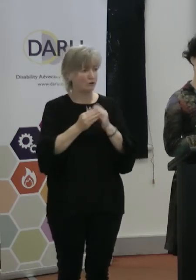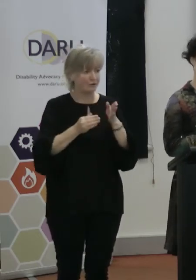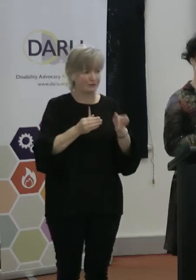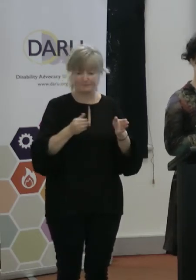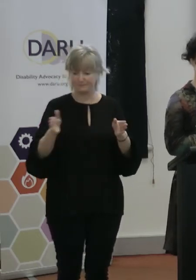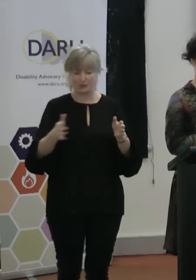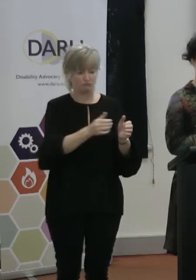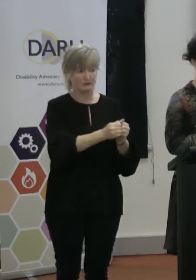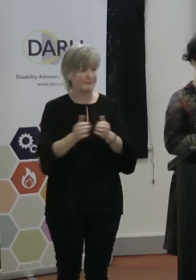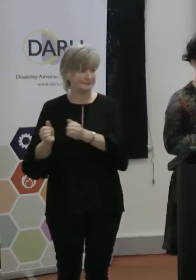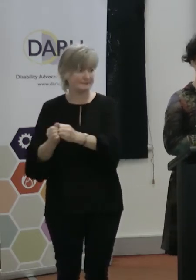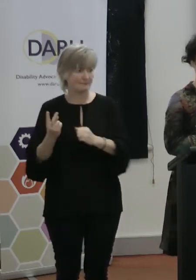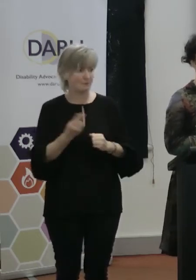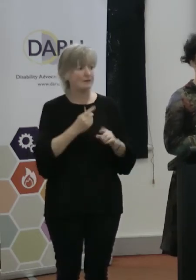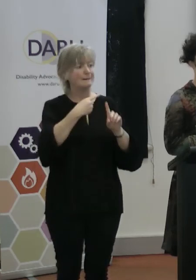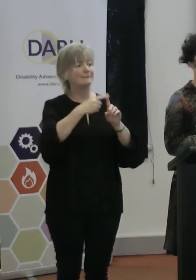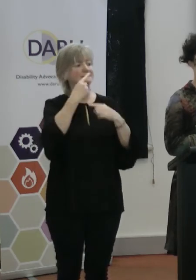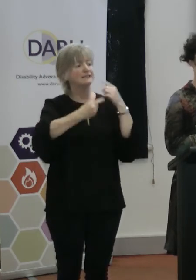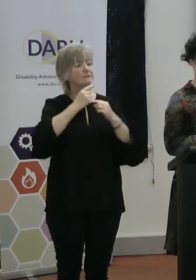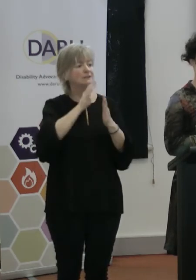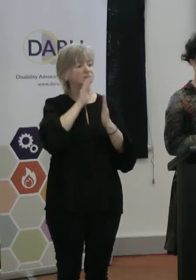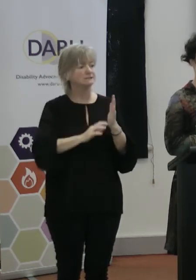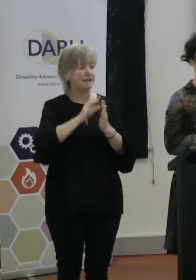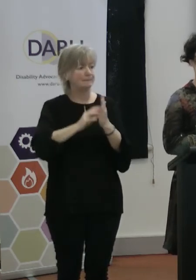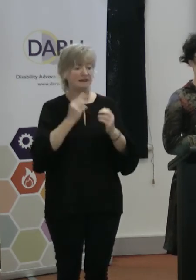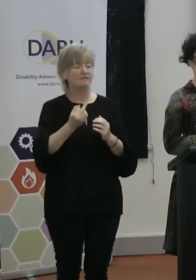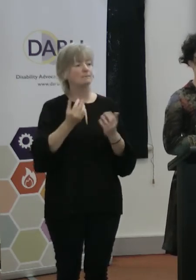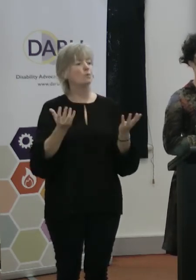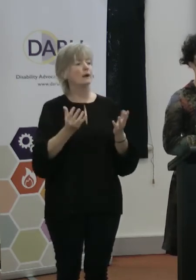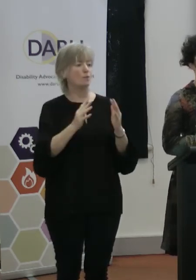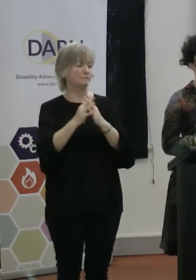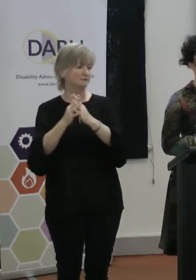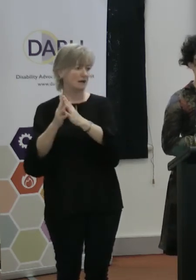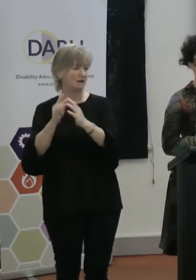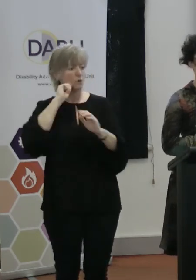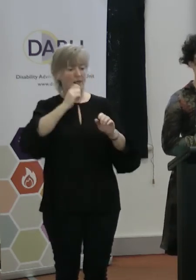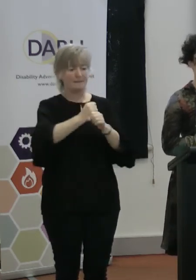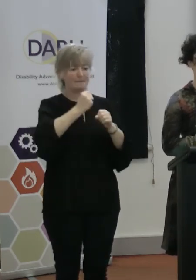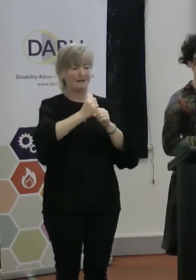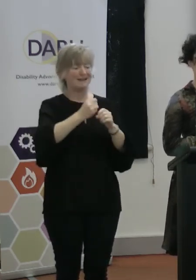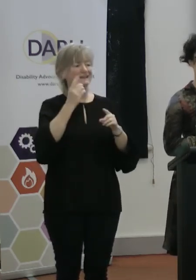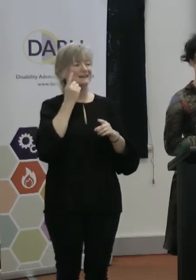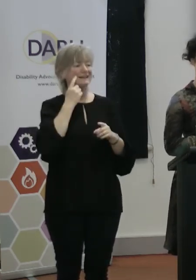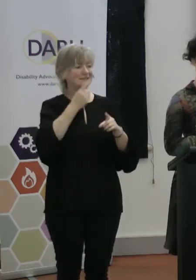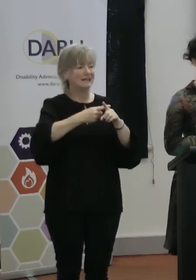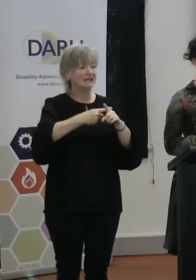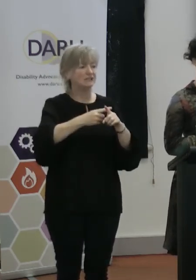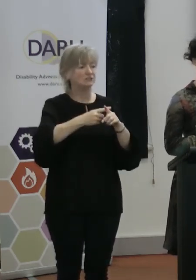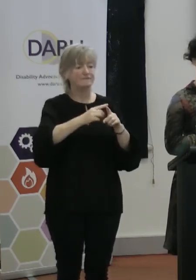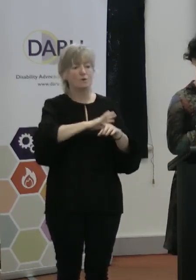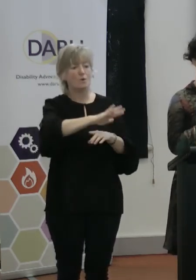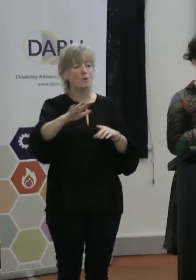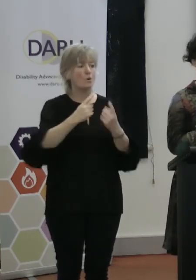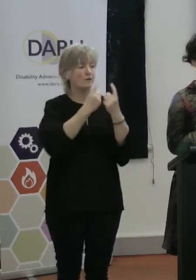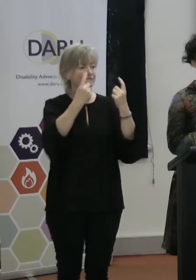residency agreement and the information statements. They're available on our website. We'll be producing easy English versions for all the forms and